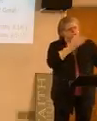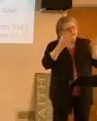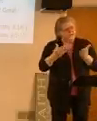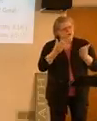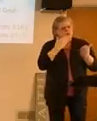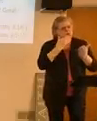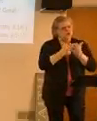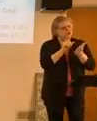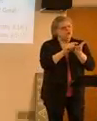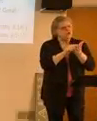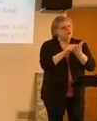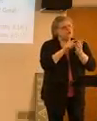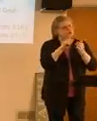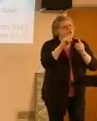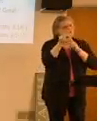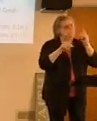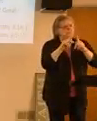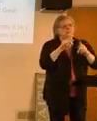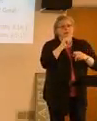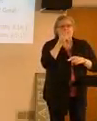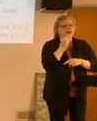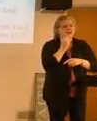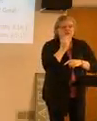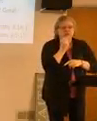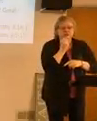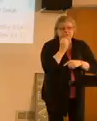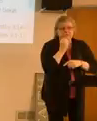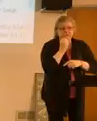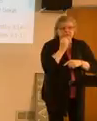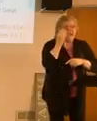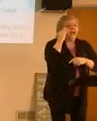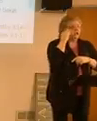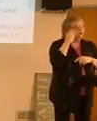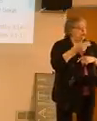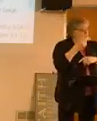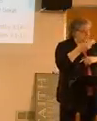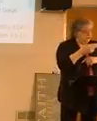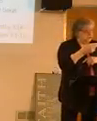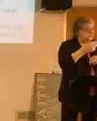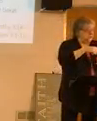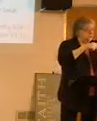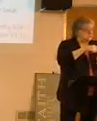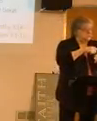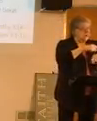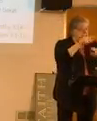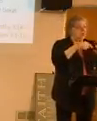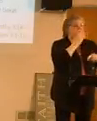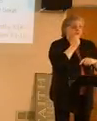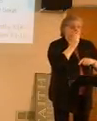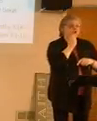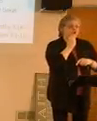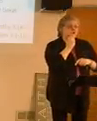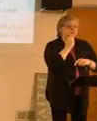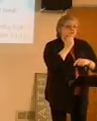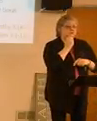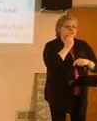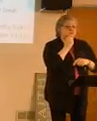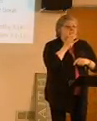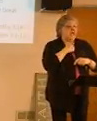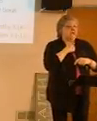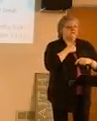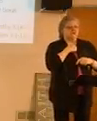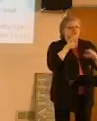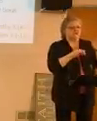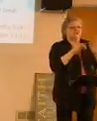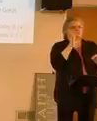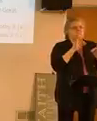to the Gentiles. And if you know anything about history, there was a time when the Jews had such